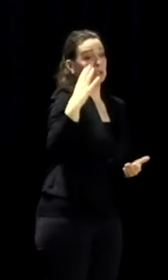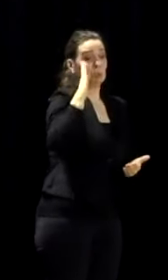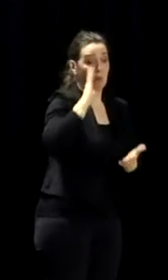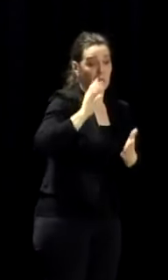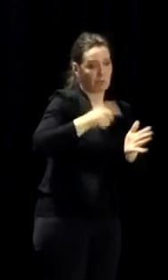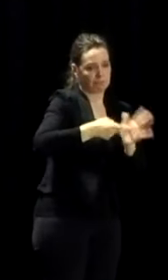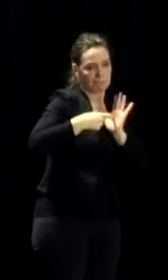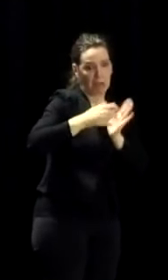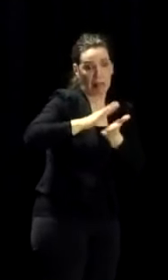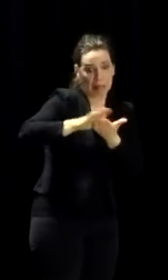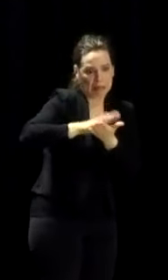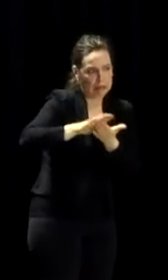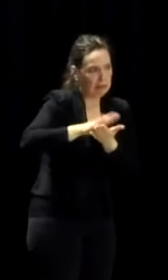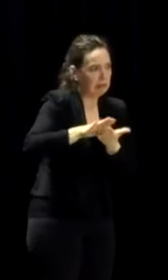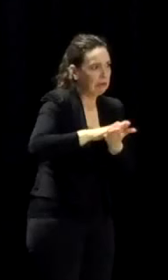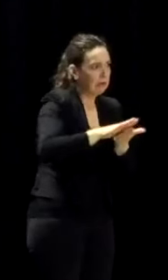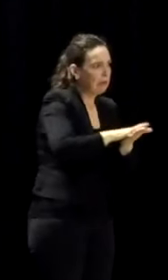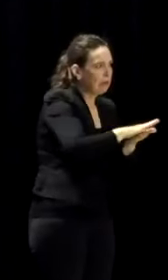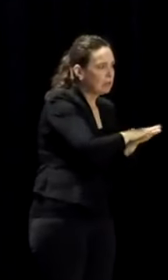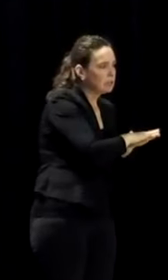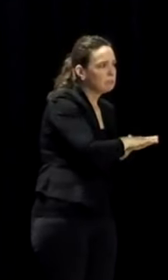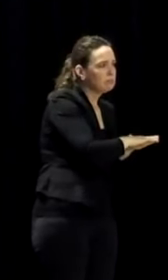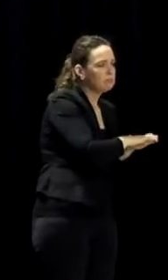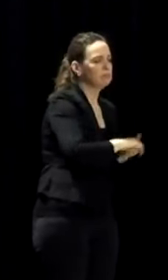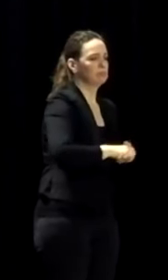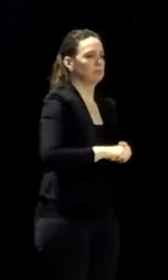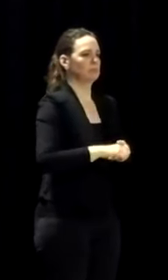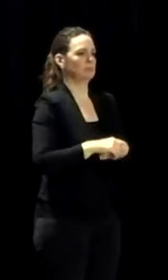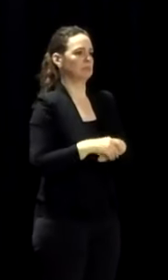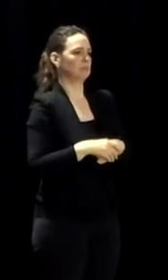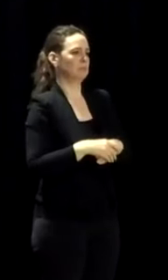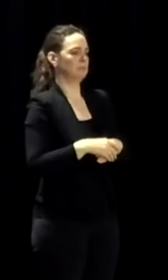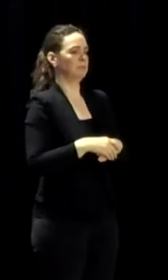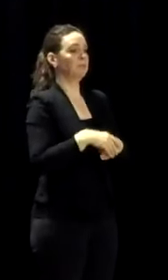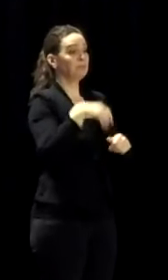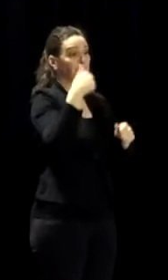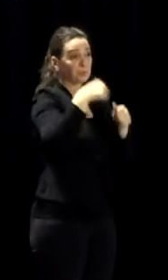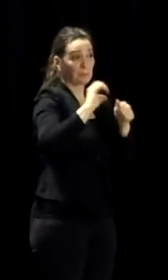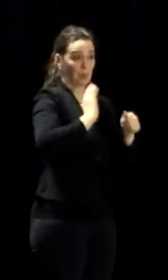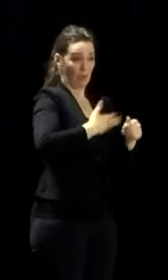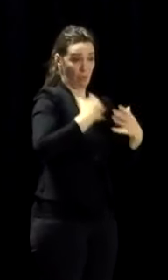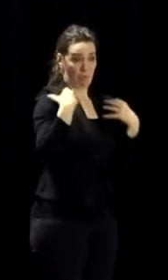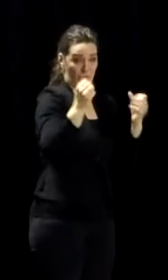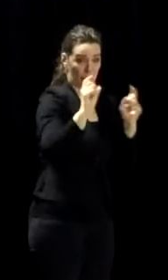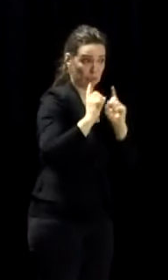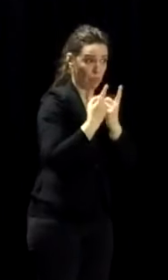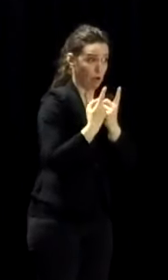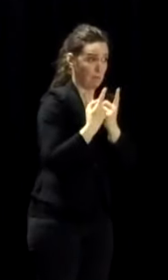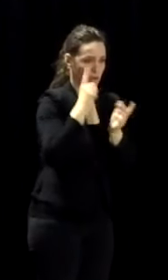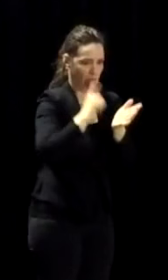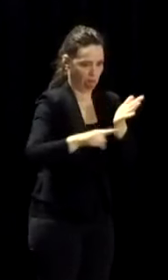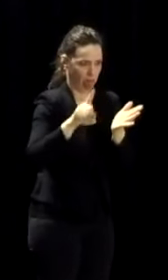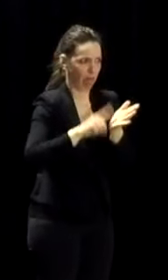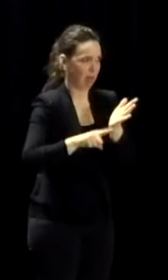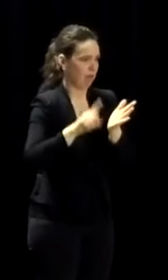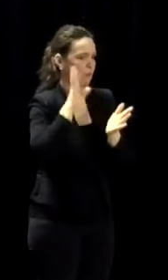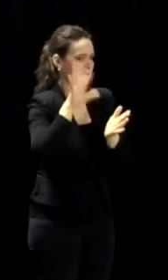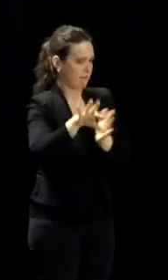we believe should be in a quarantine, and we are certainly very cautious with that. We always are on the side of caution with